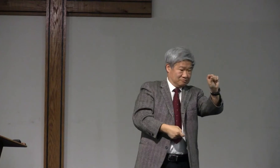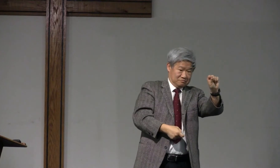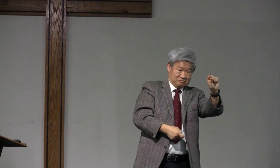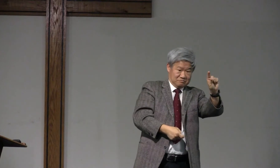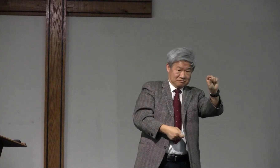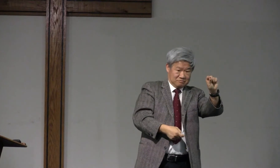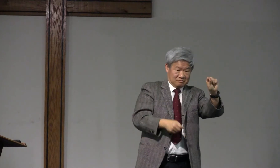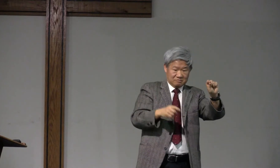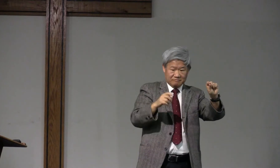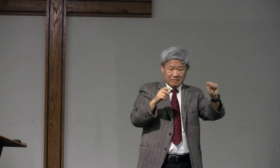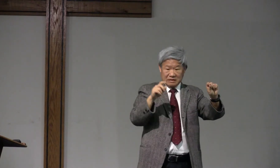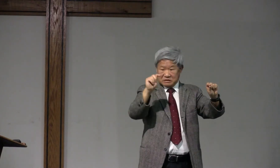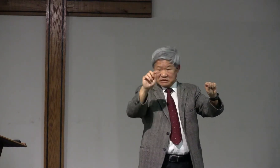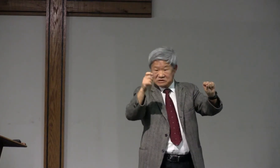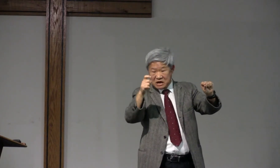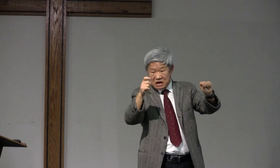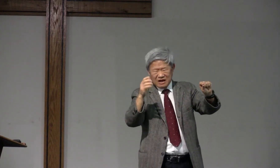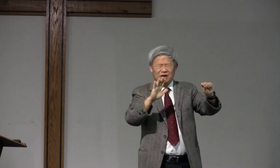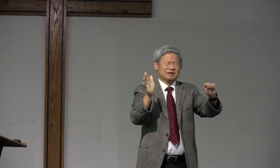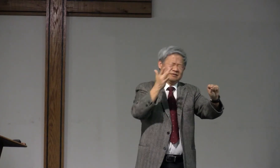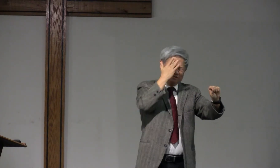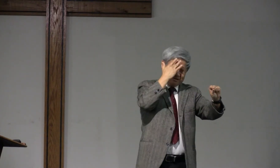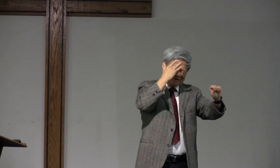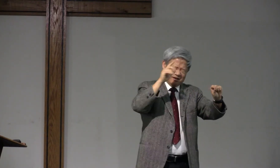called Sanzetti's. The price will